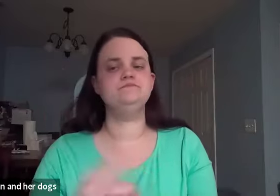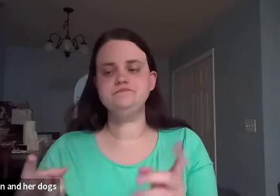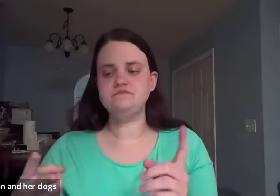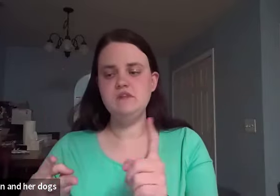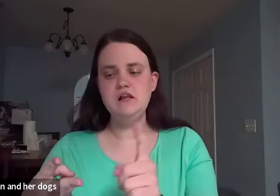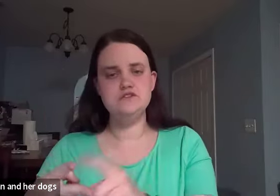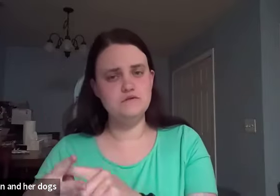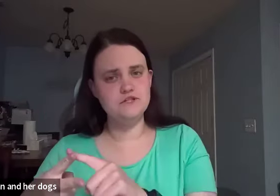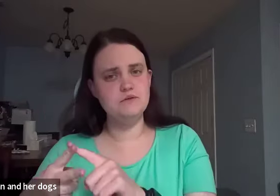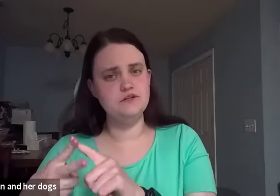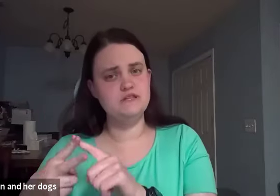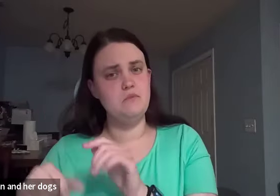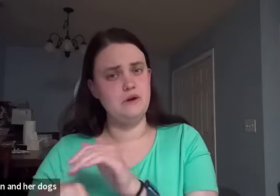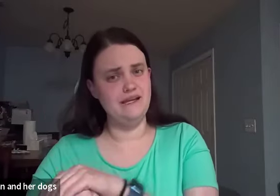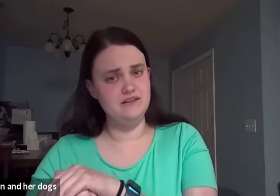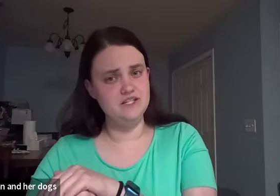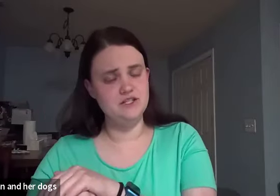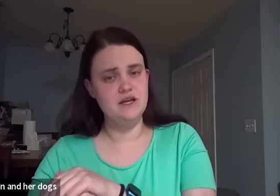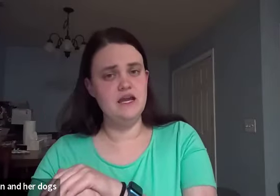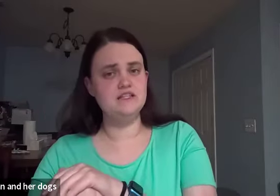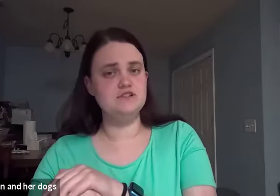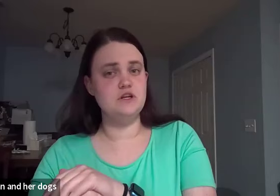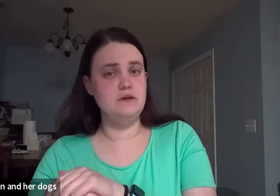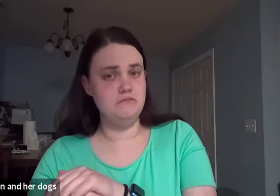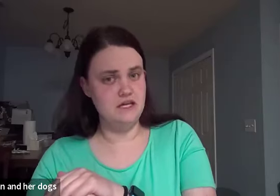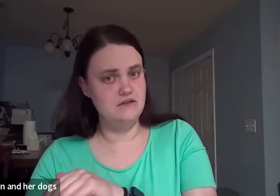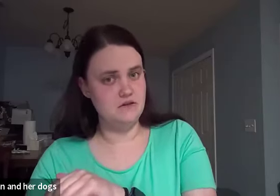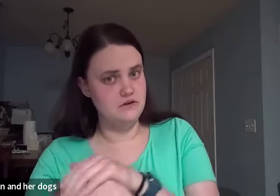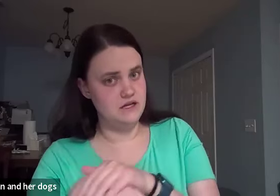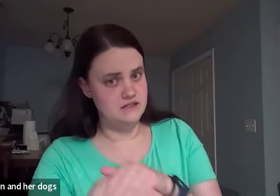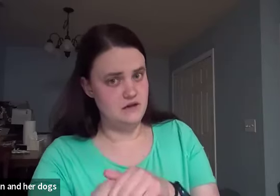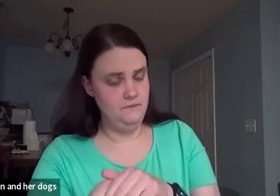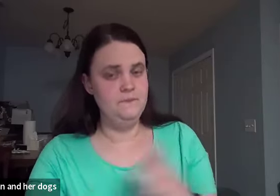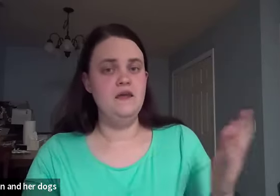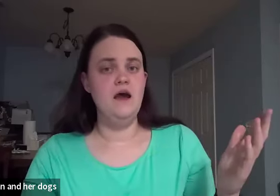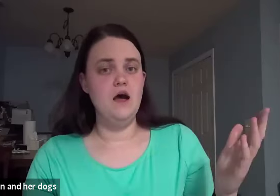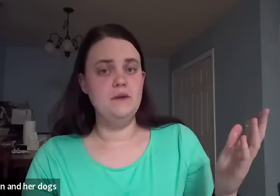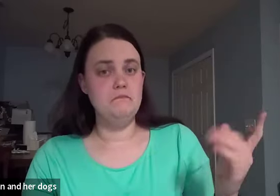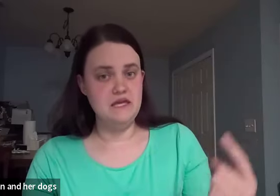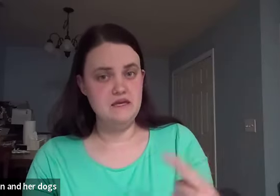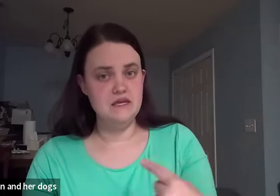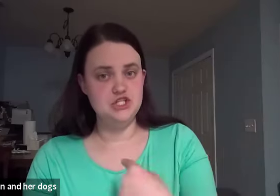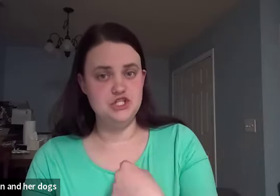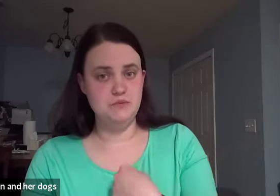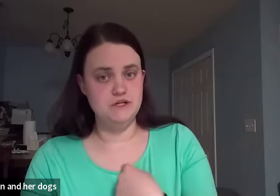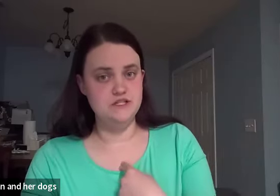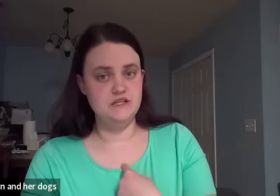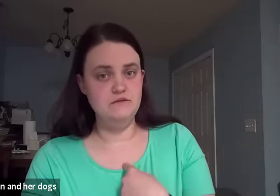that. So the first one we're going to do is that more English. And so it's going to be me learn ASL. And me is just you point to yourself.